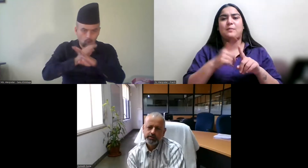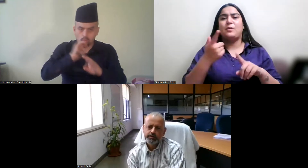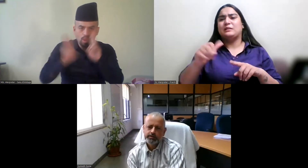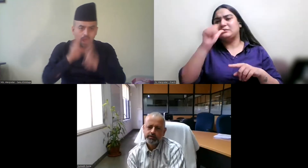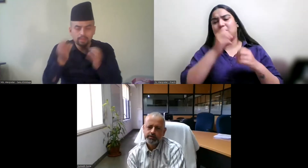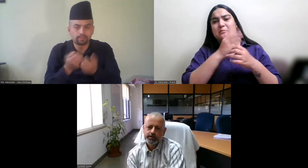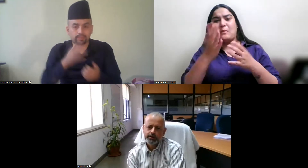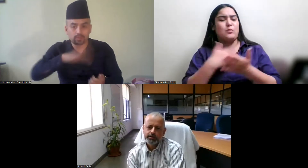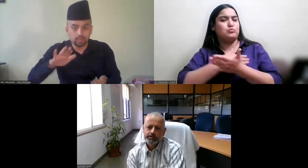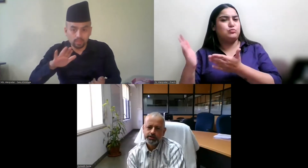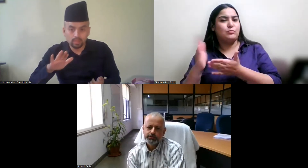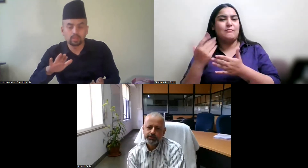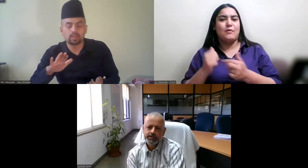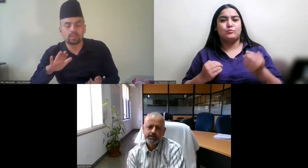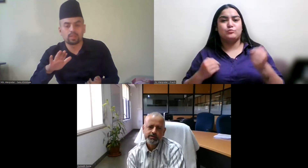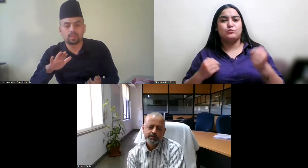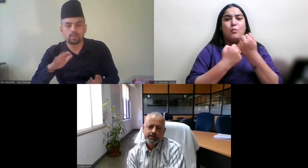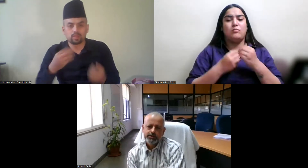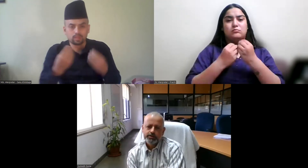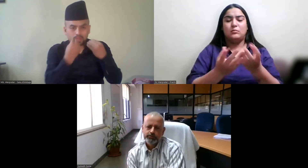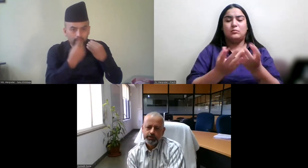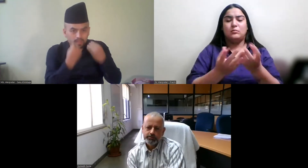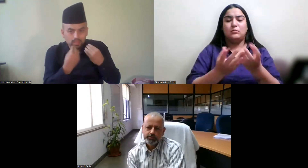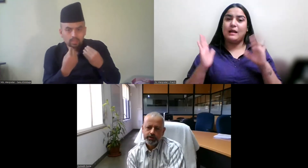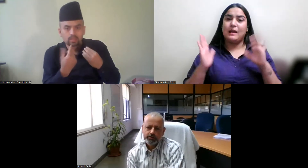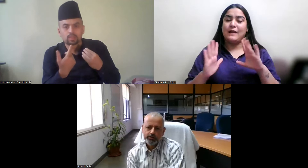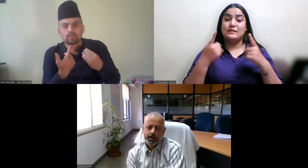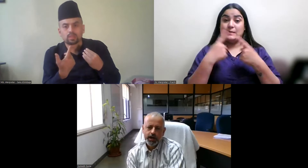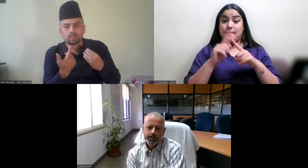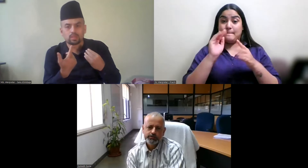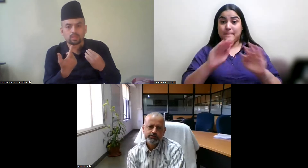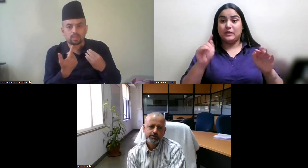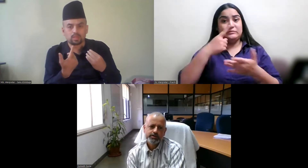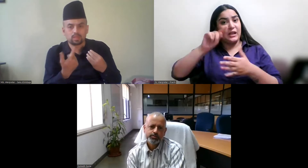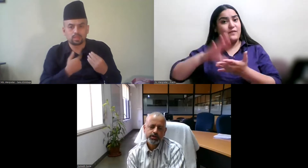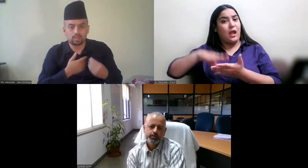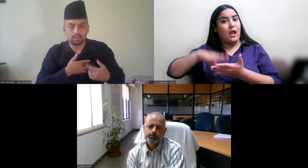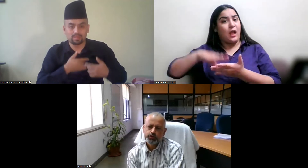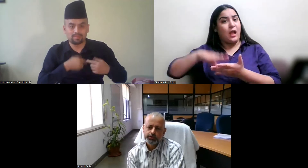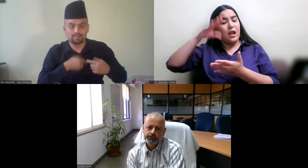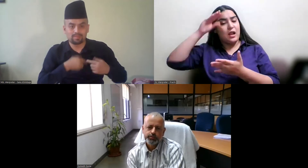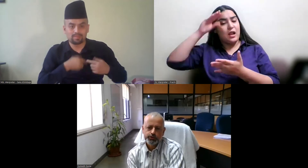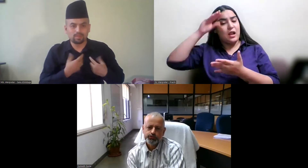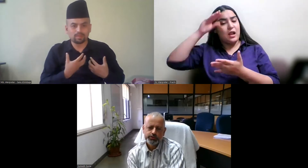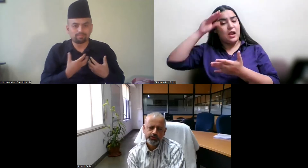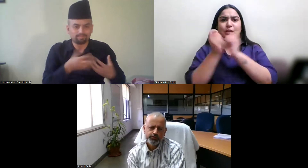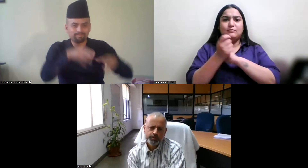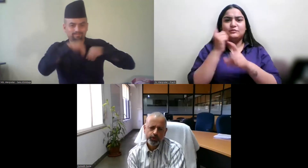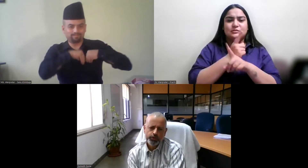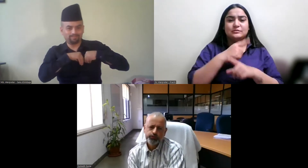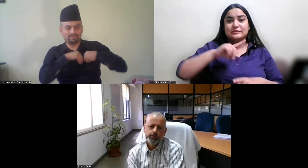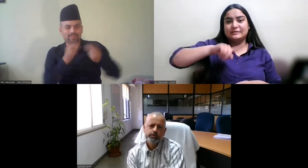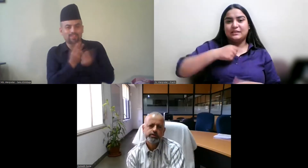children teach us sanity, our hearts become much more receptive. So this is a